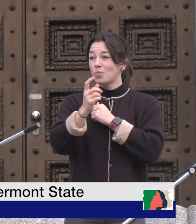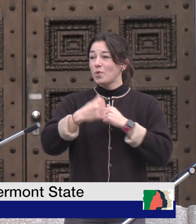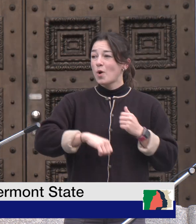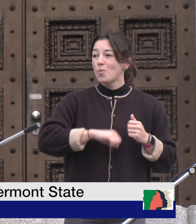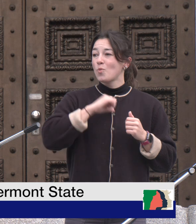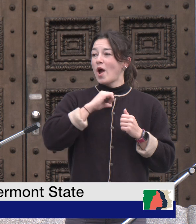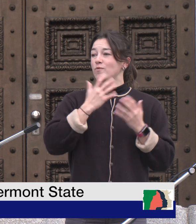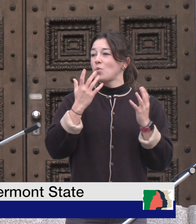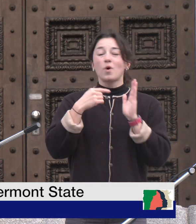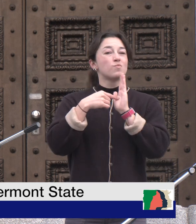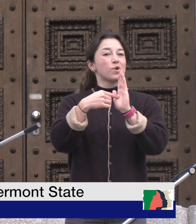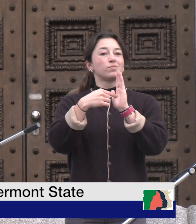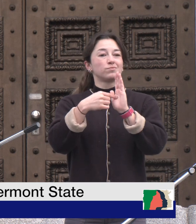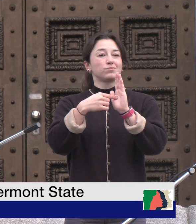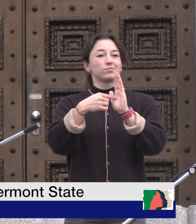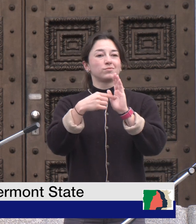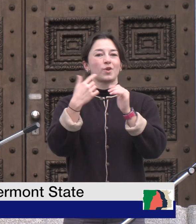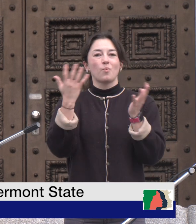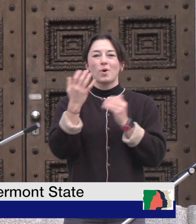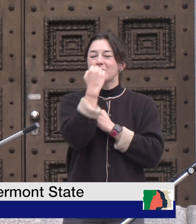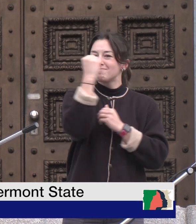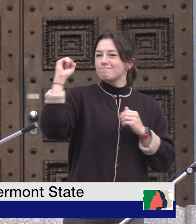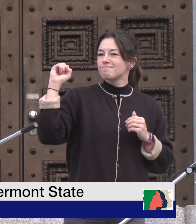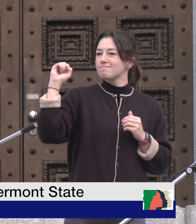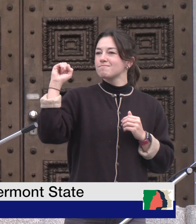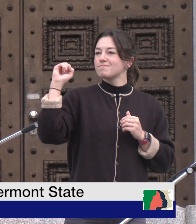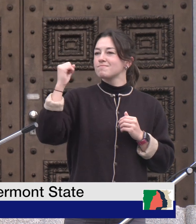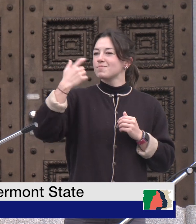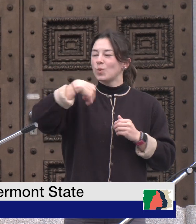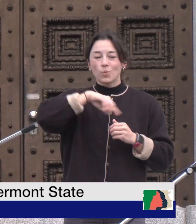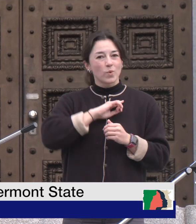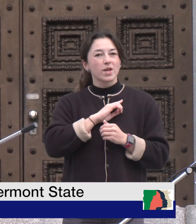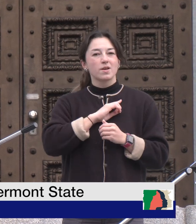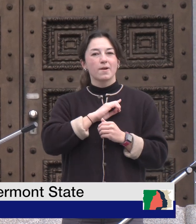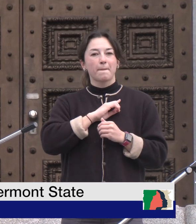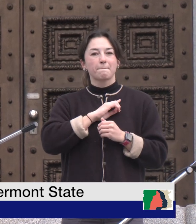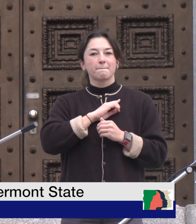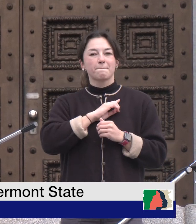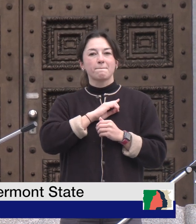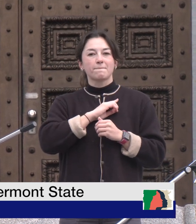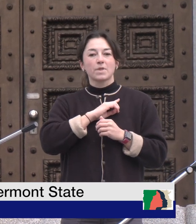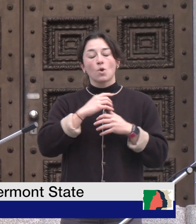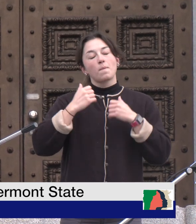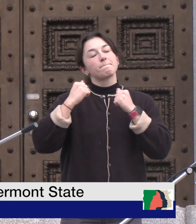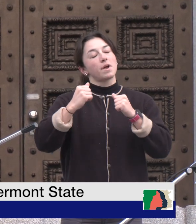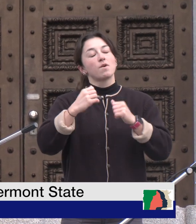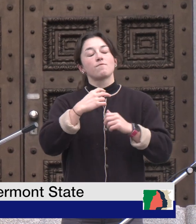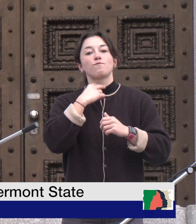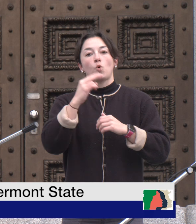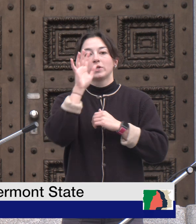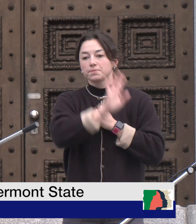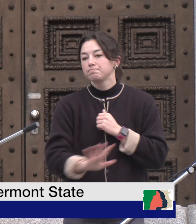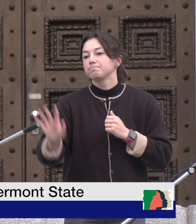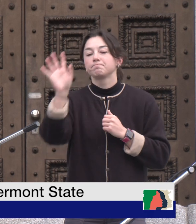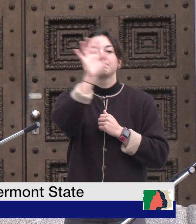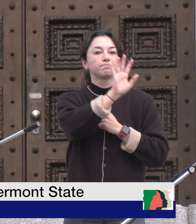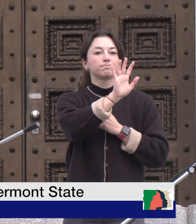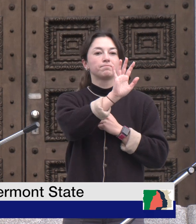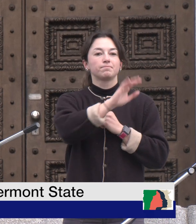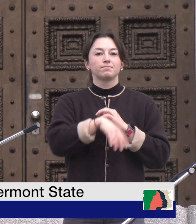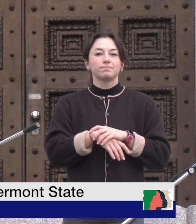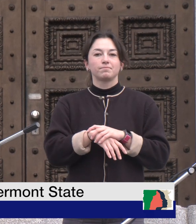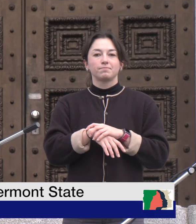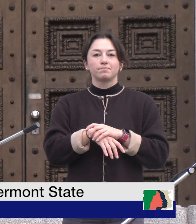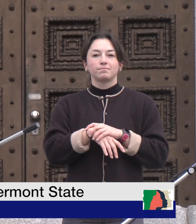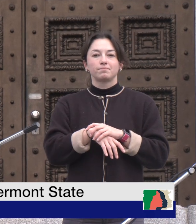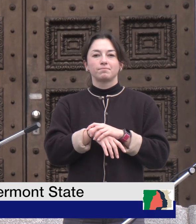stand for and what we stand up to, because we are a powerful voice for the whole nation, a